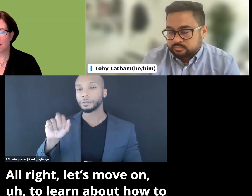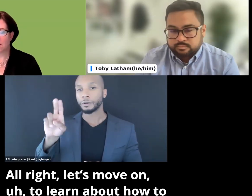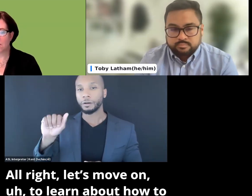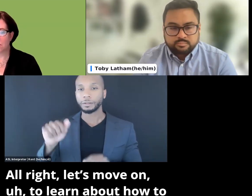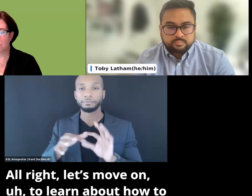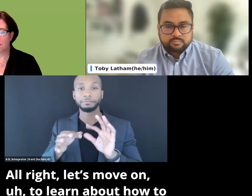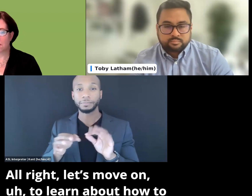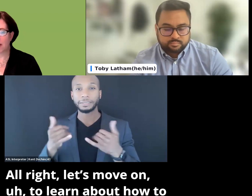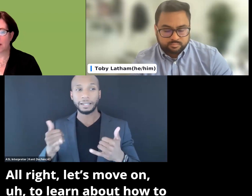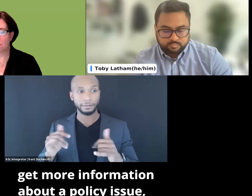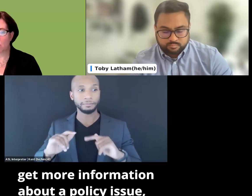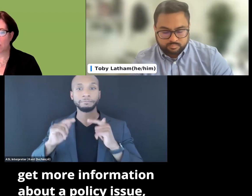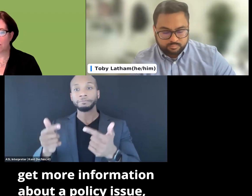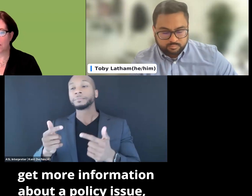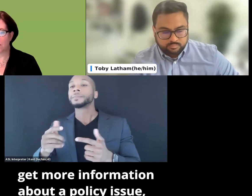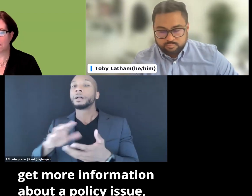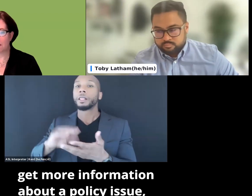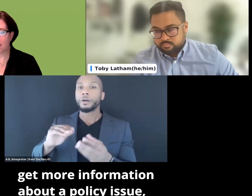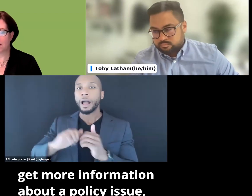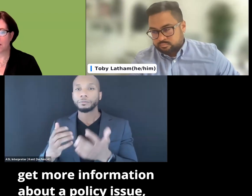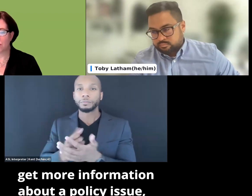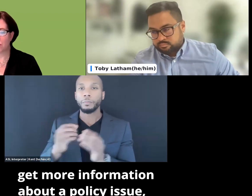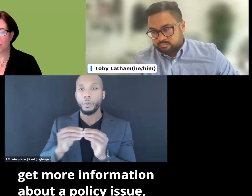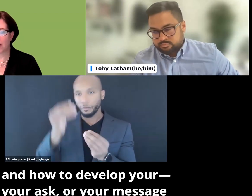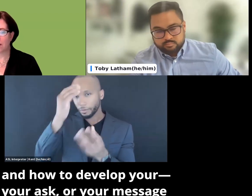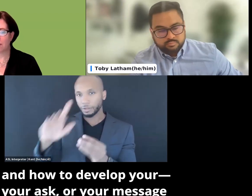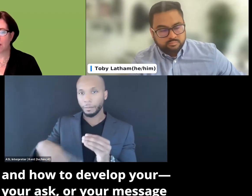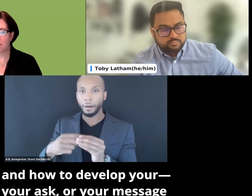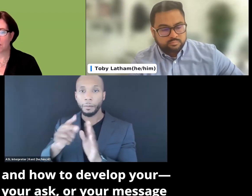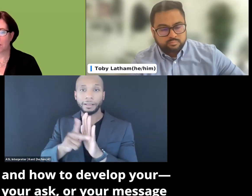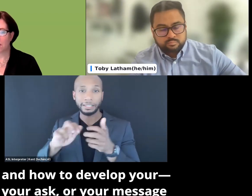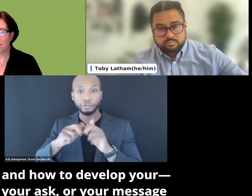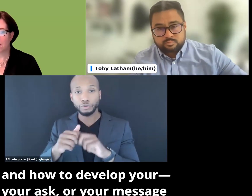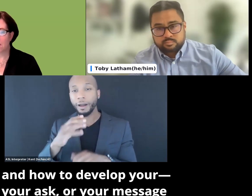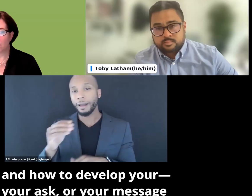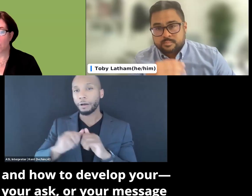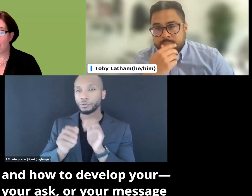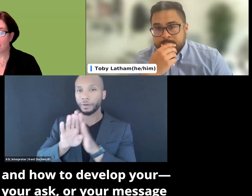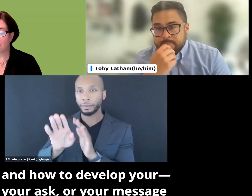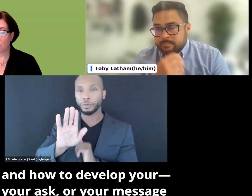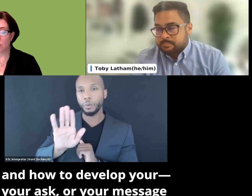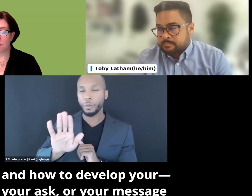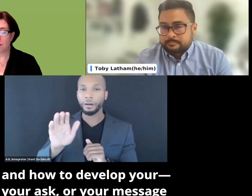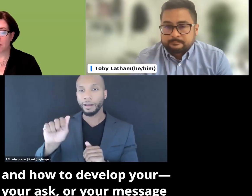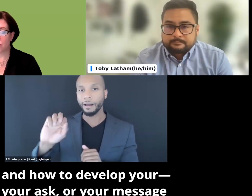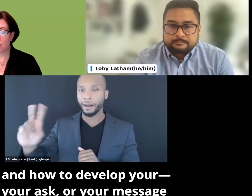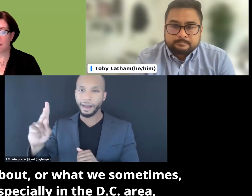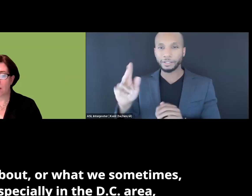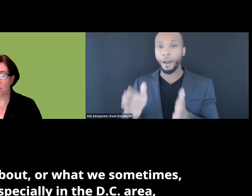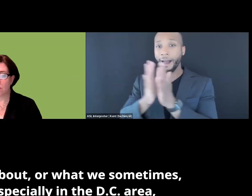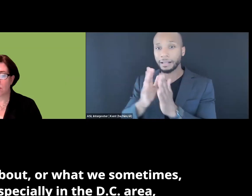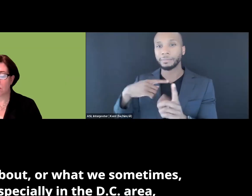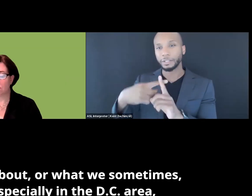on to learn about how to get more information about a policy issue and how to develop your ask or your